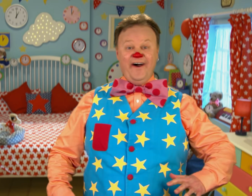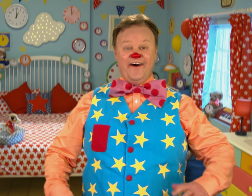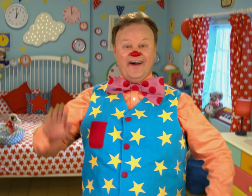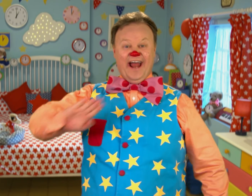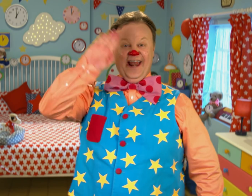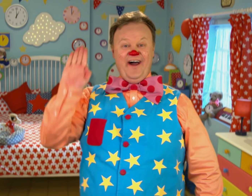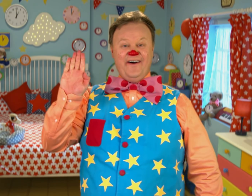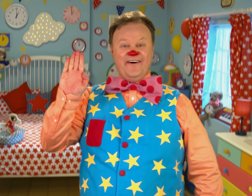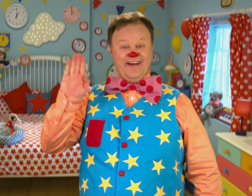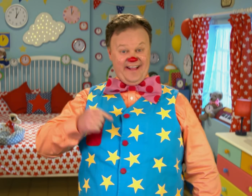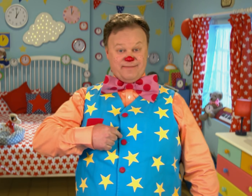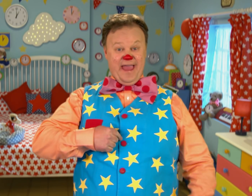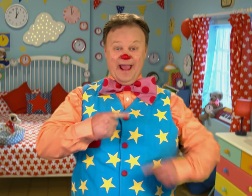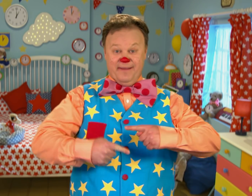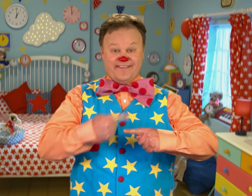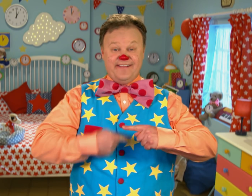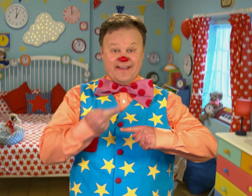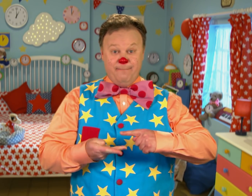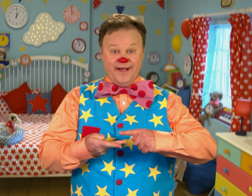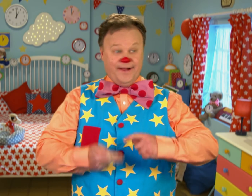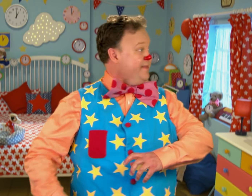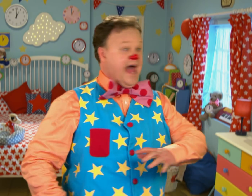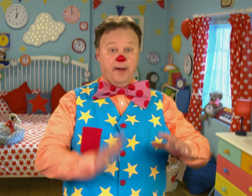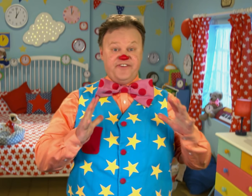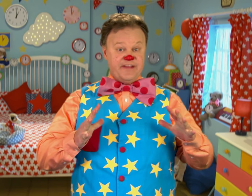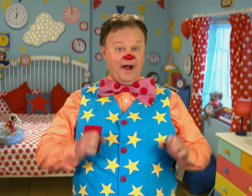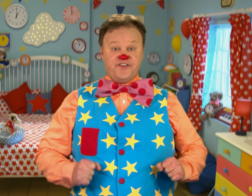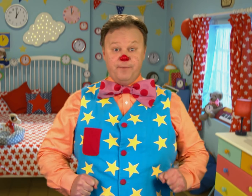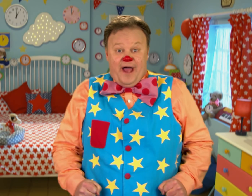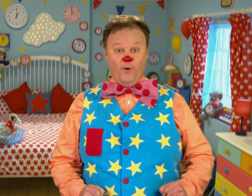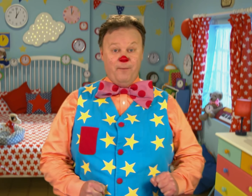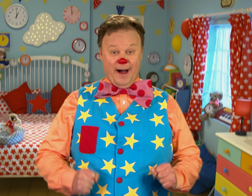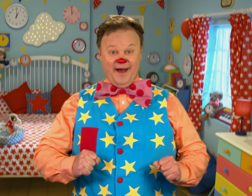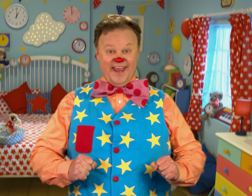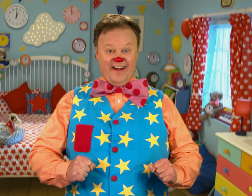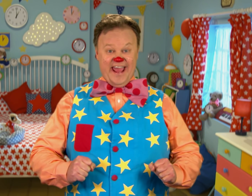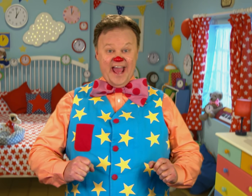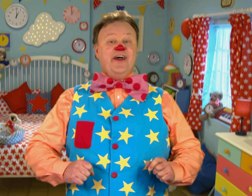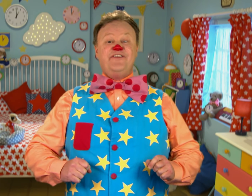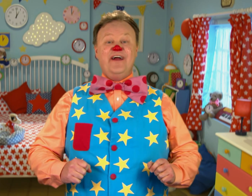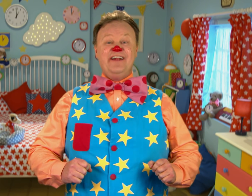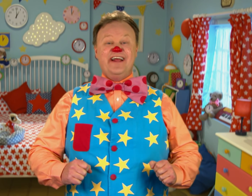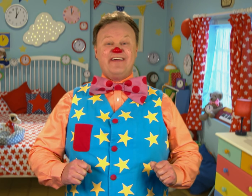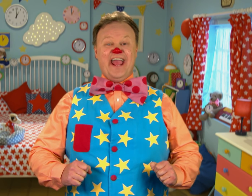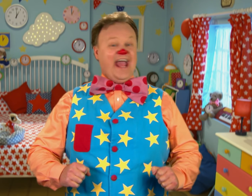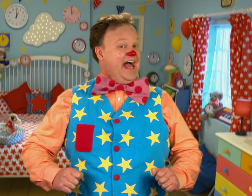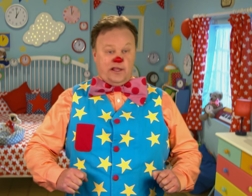Oh, hello! It's me, Mr. Tumble. I was just about to do my warm-up. Are you ready? Join in with me.